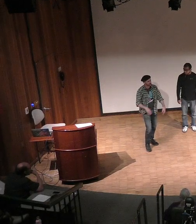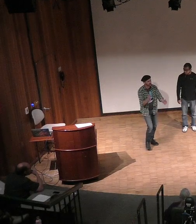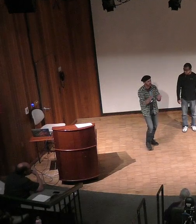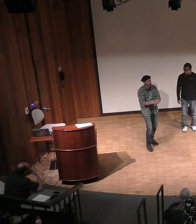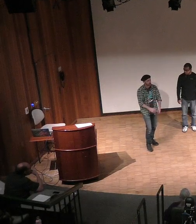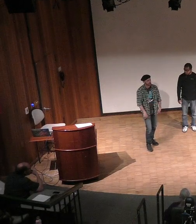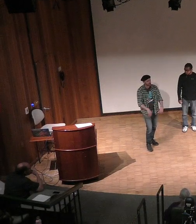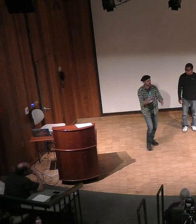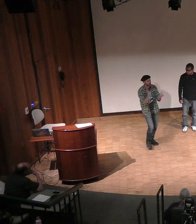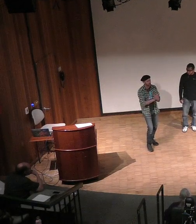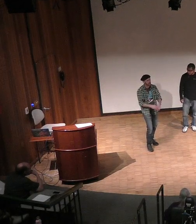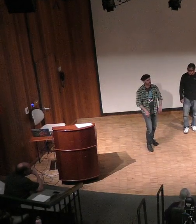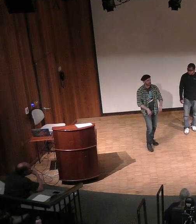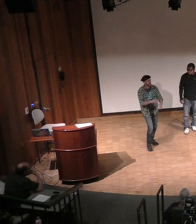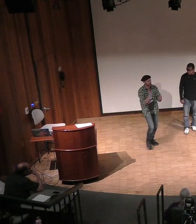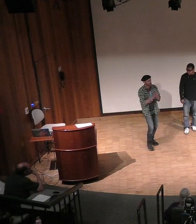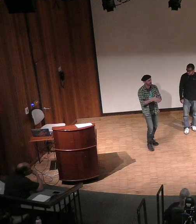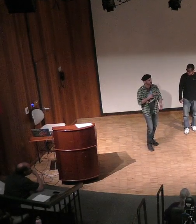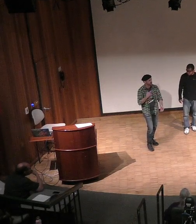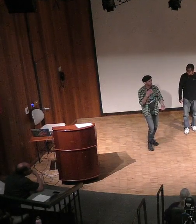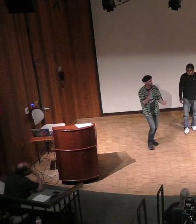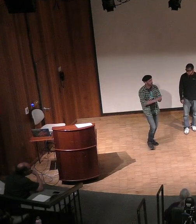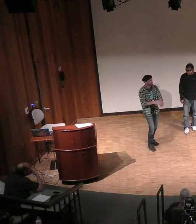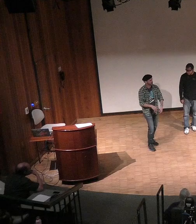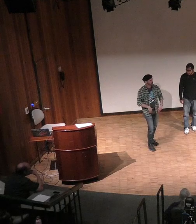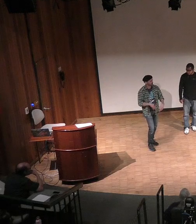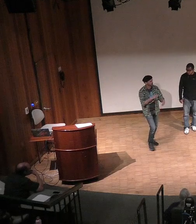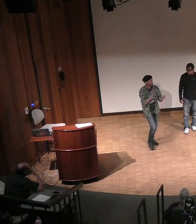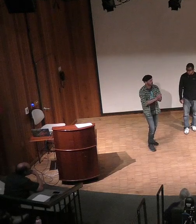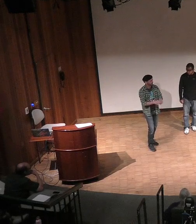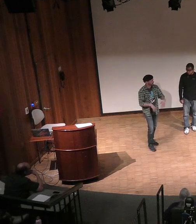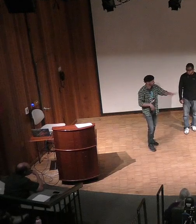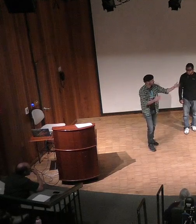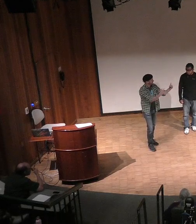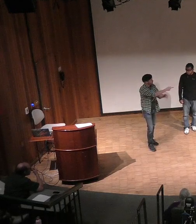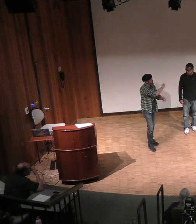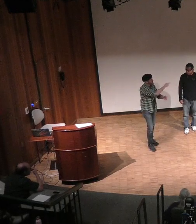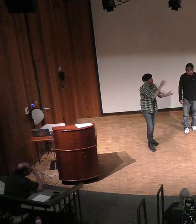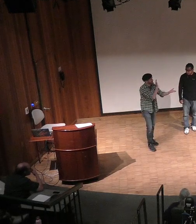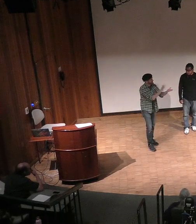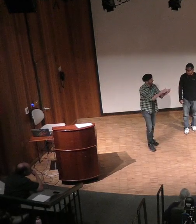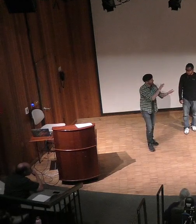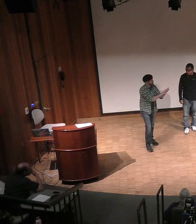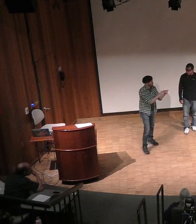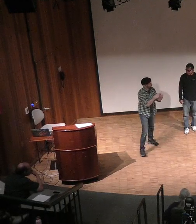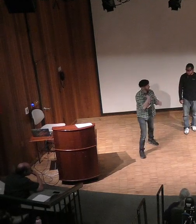you feel, but follow the beat. Feel the beat in you, and then